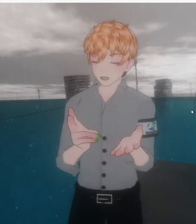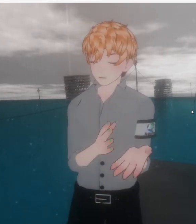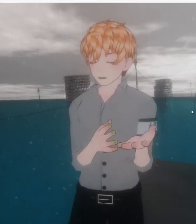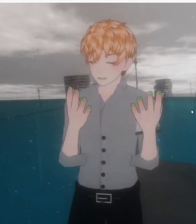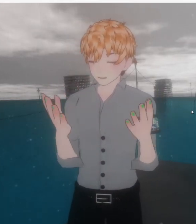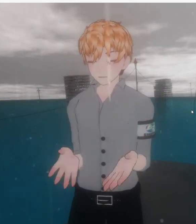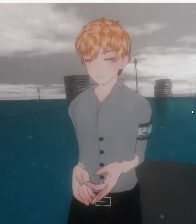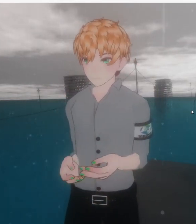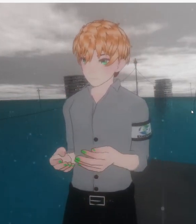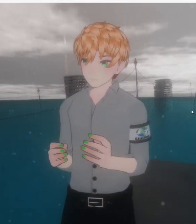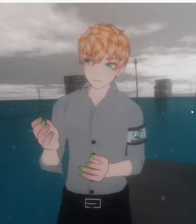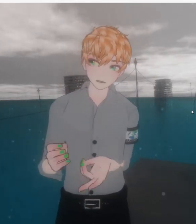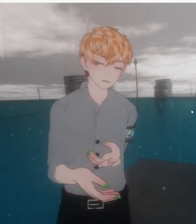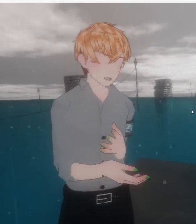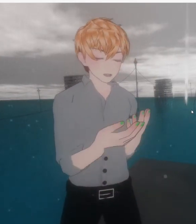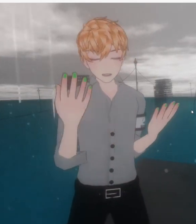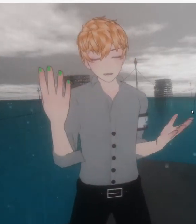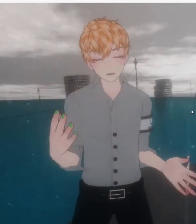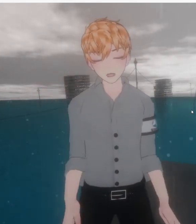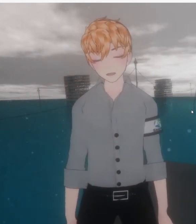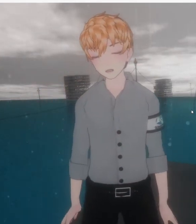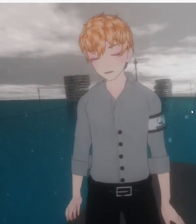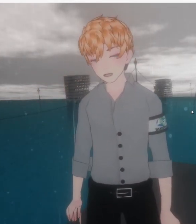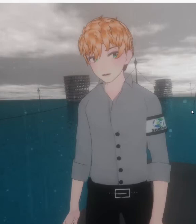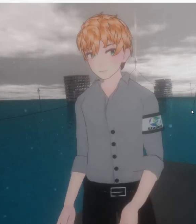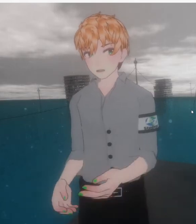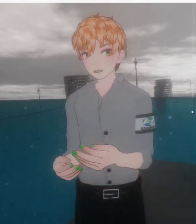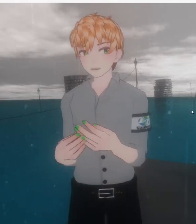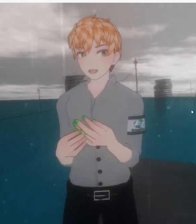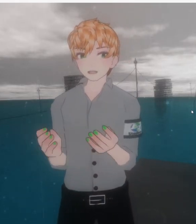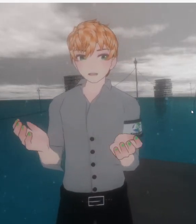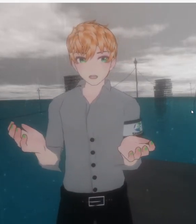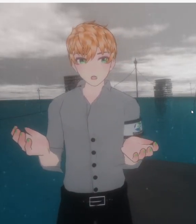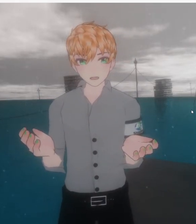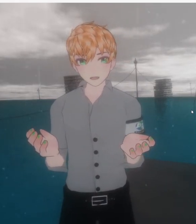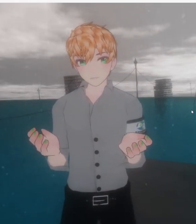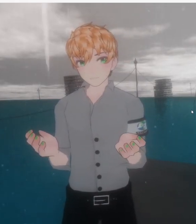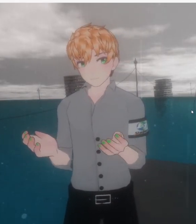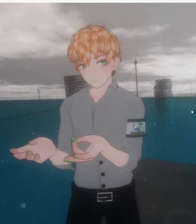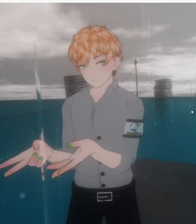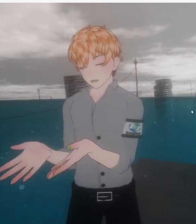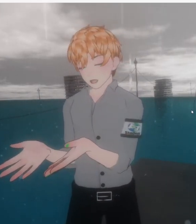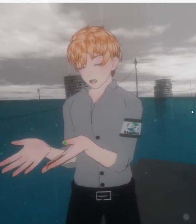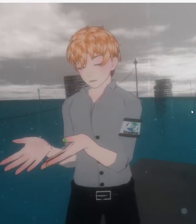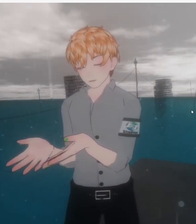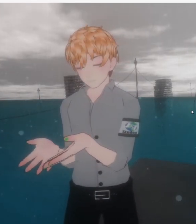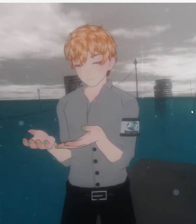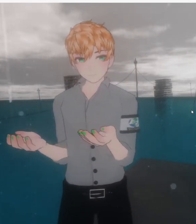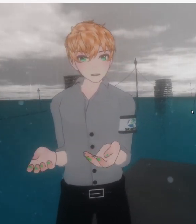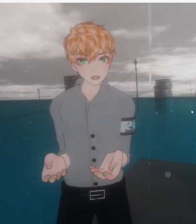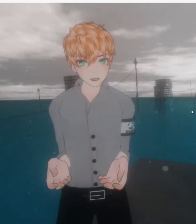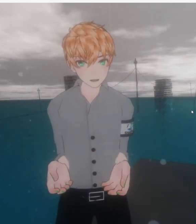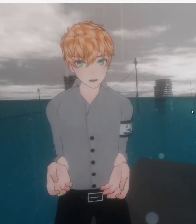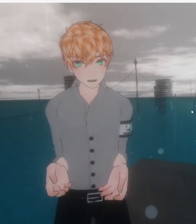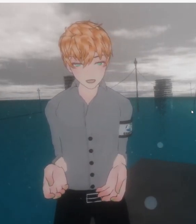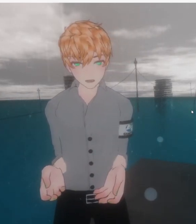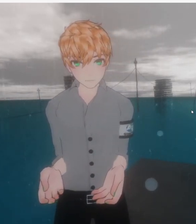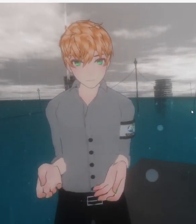that's I just wouldn't want to be around that person. That's not a good it's not a good social interaction. So I'd